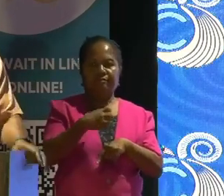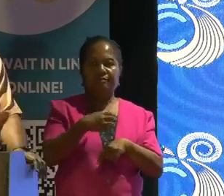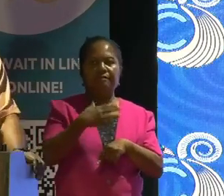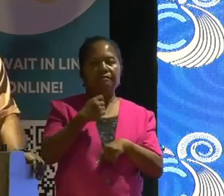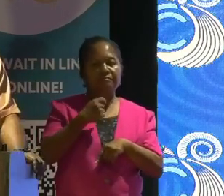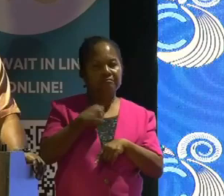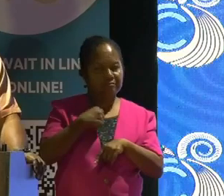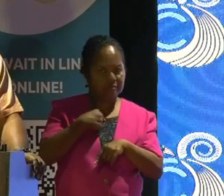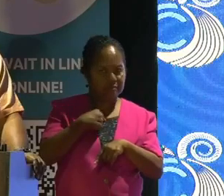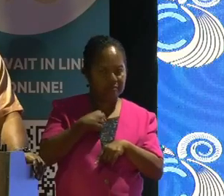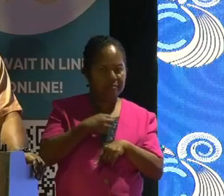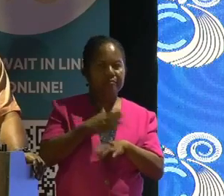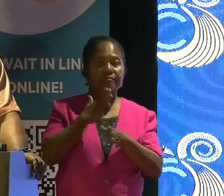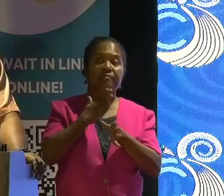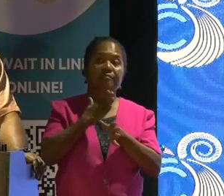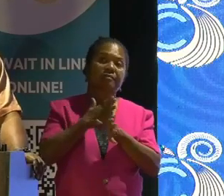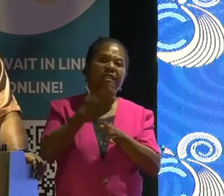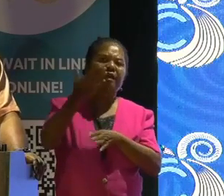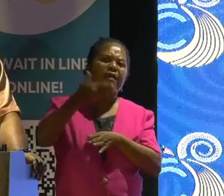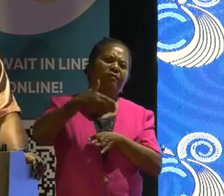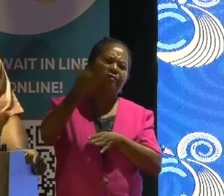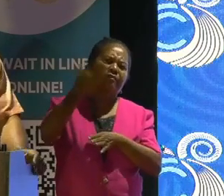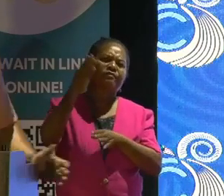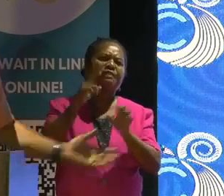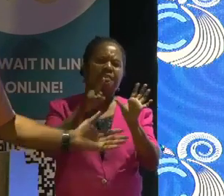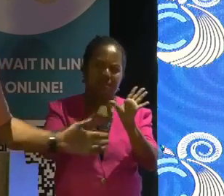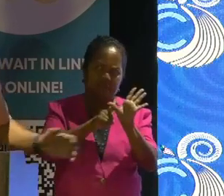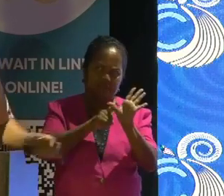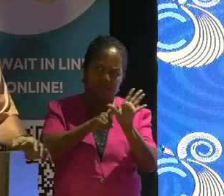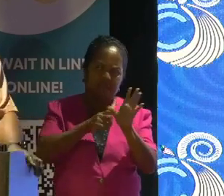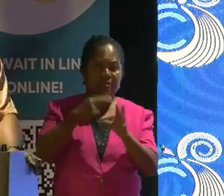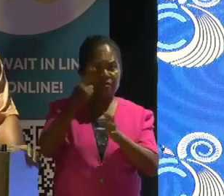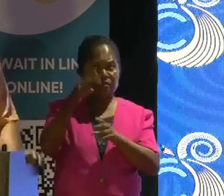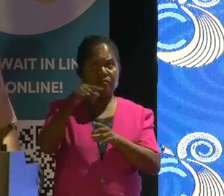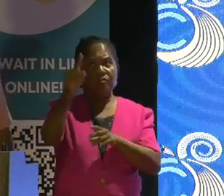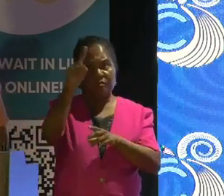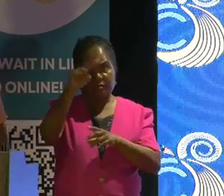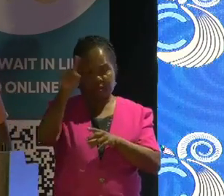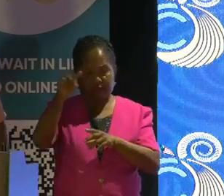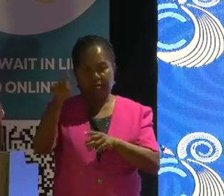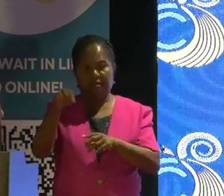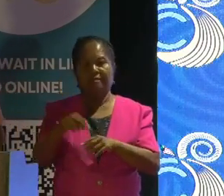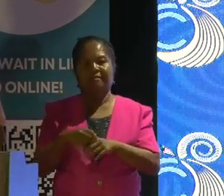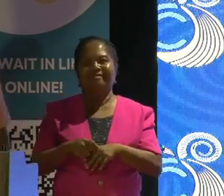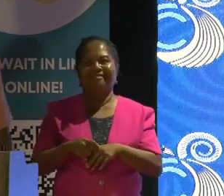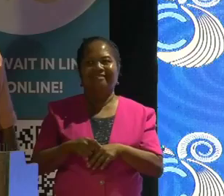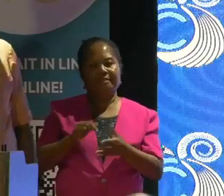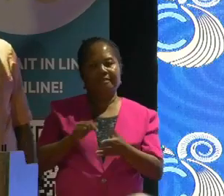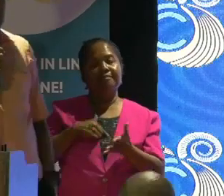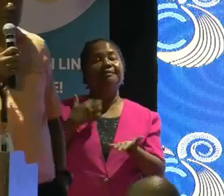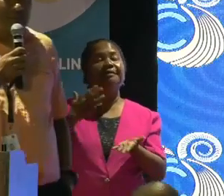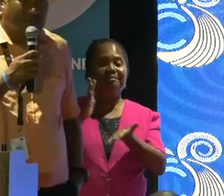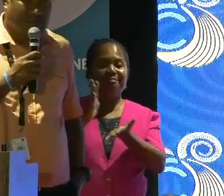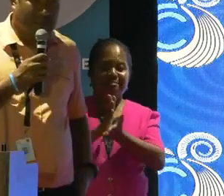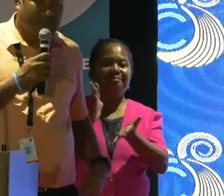Myself, I've been, it's 15 years now, so that 2% is now applied to me, so I'm happy.